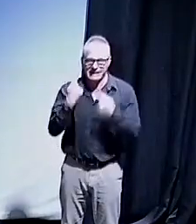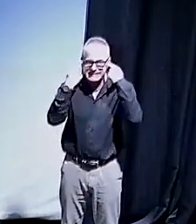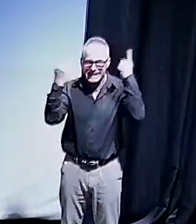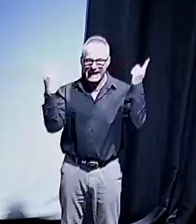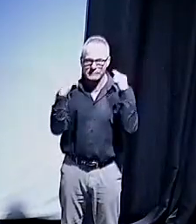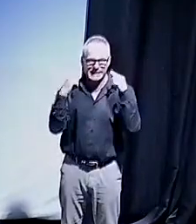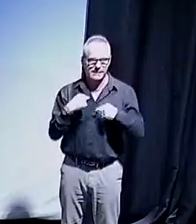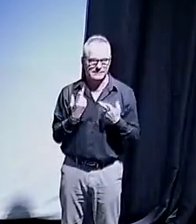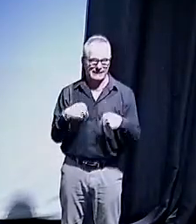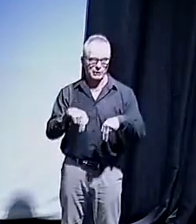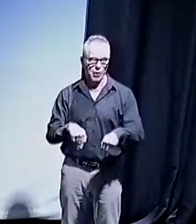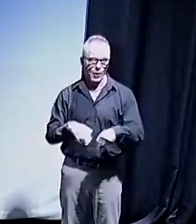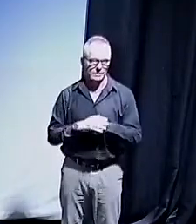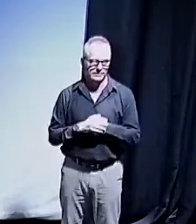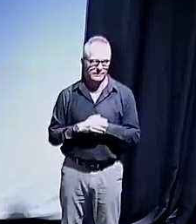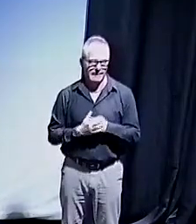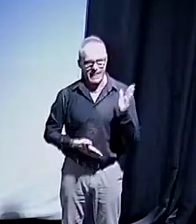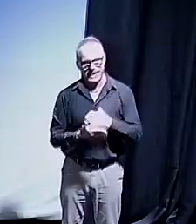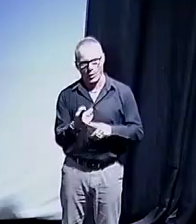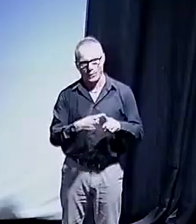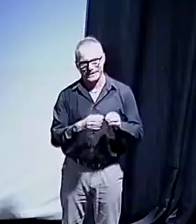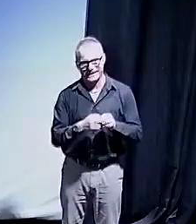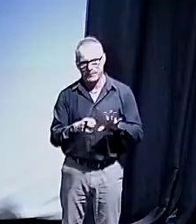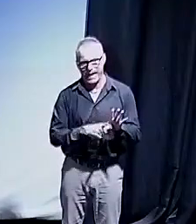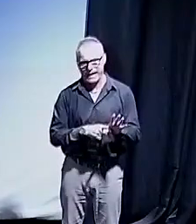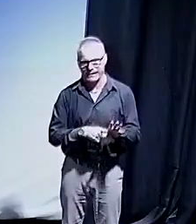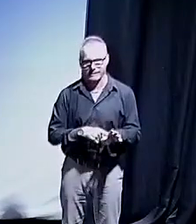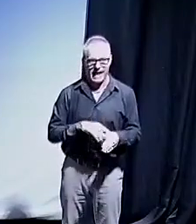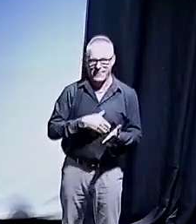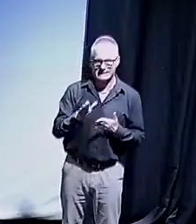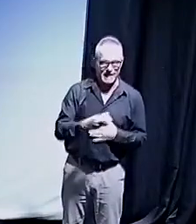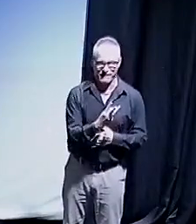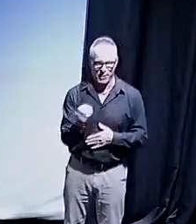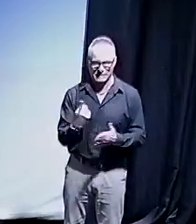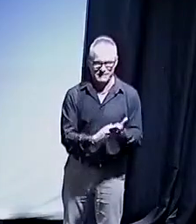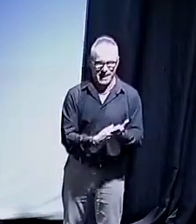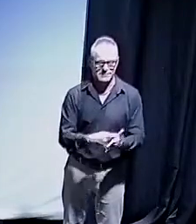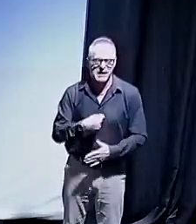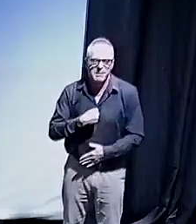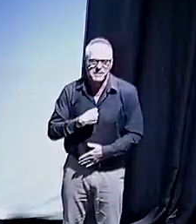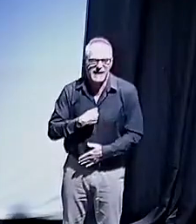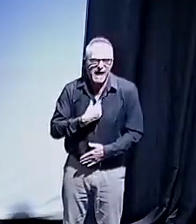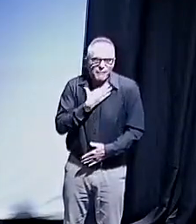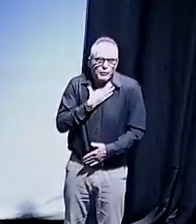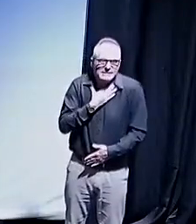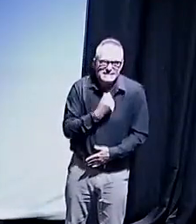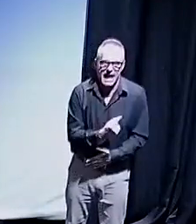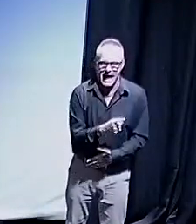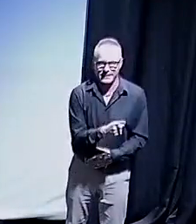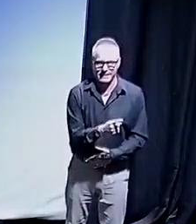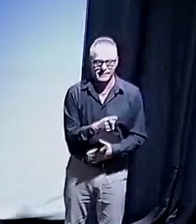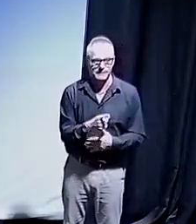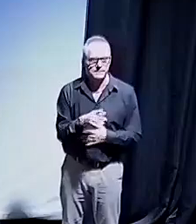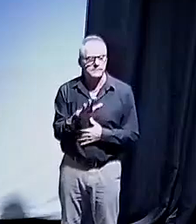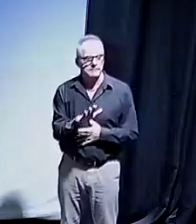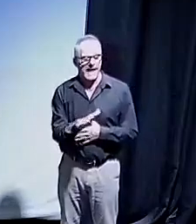dog, and then they go on eBay and make like 30 quid for something. But I don't have any desire. I wanted to be Wolfgang Tillmans, the photographer,